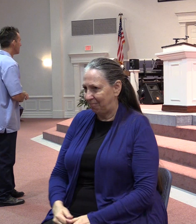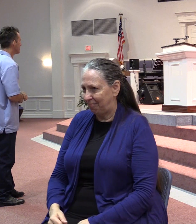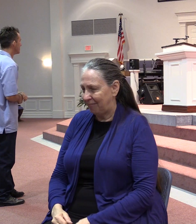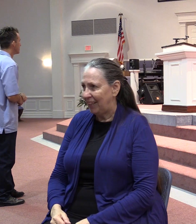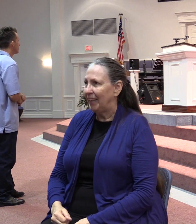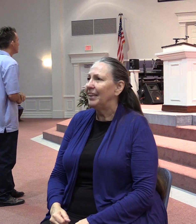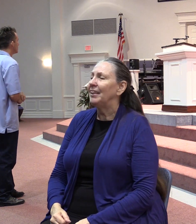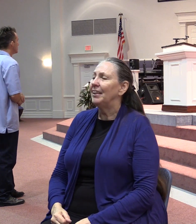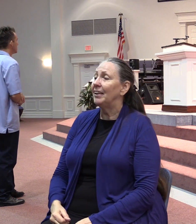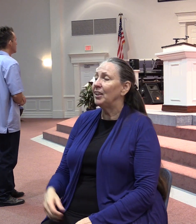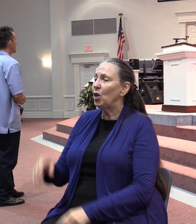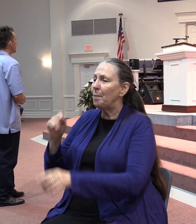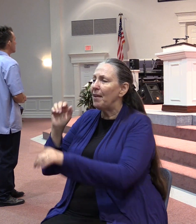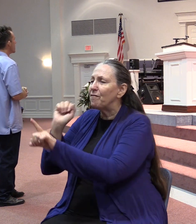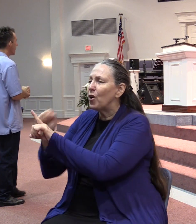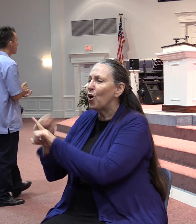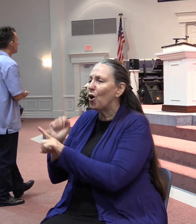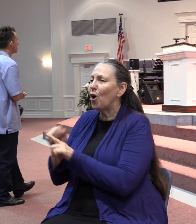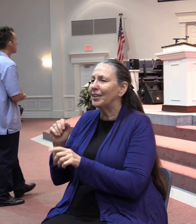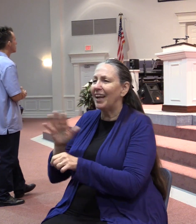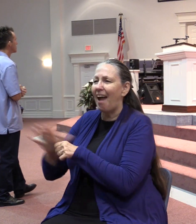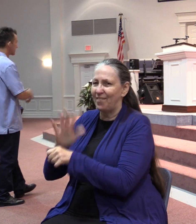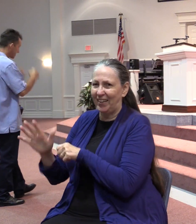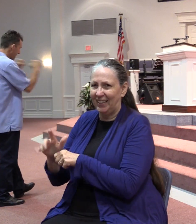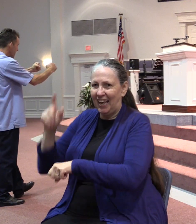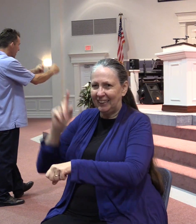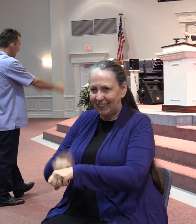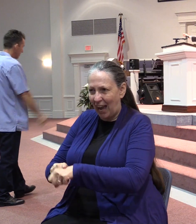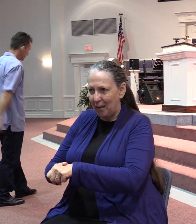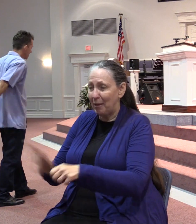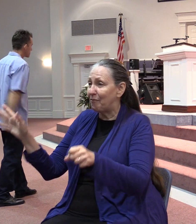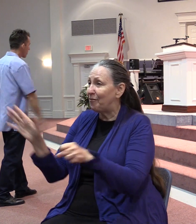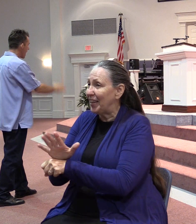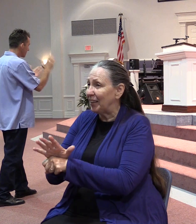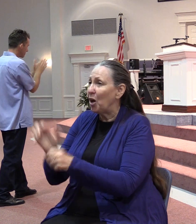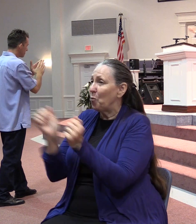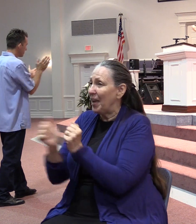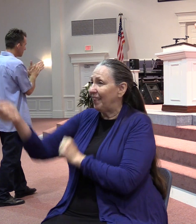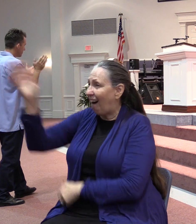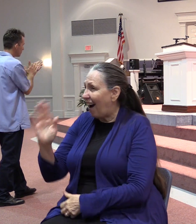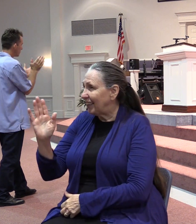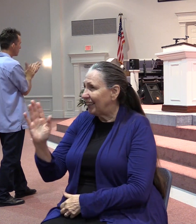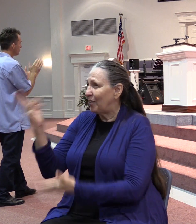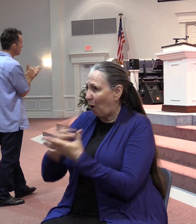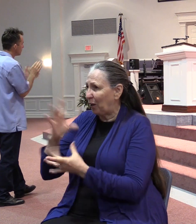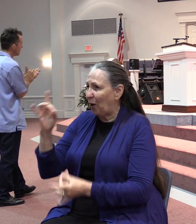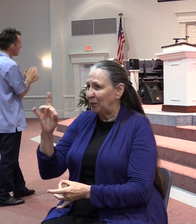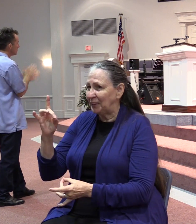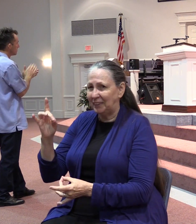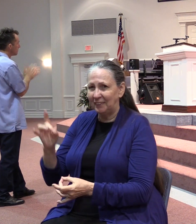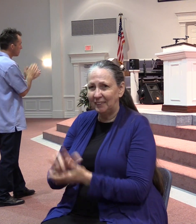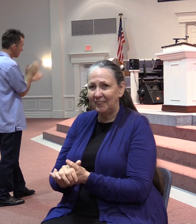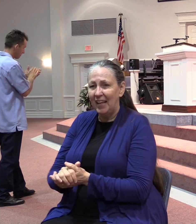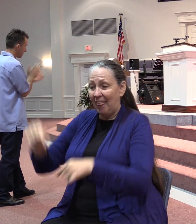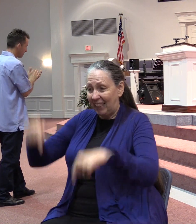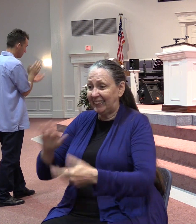We've been bewitched long enough. It's now time to be filled. Be filled with the Holy Ghost.